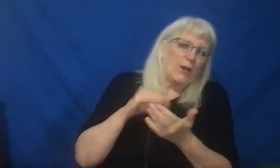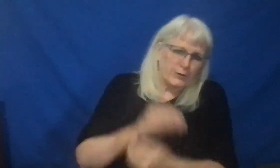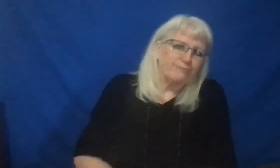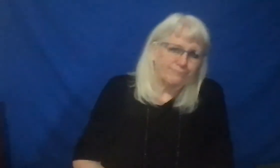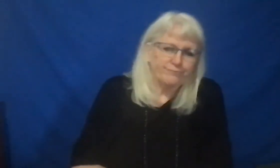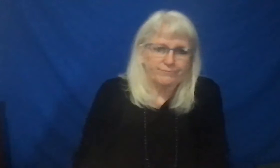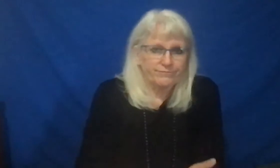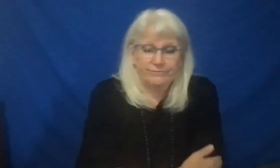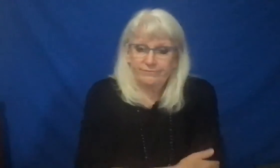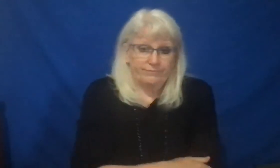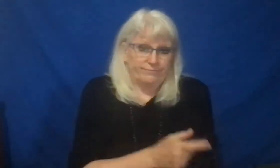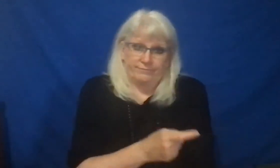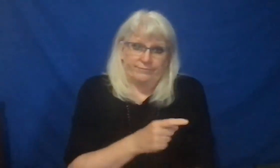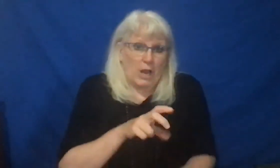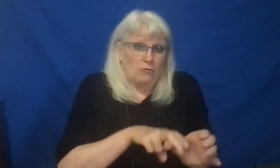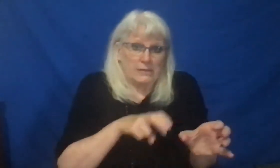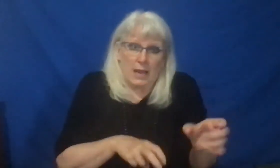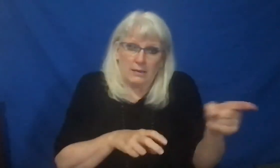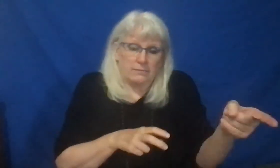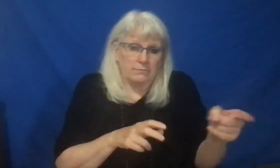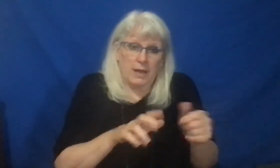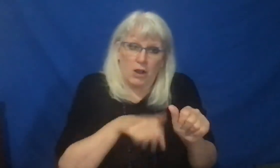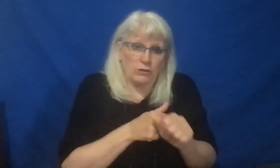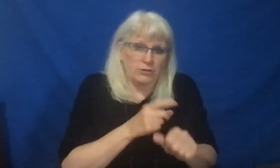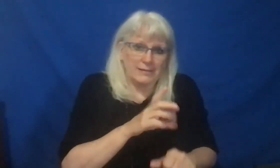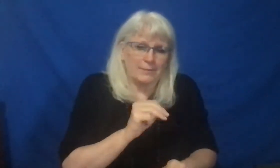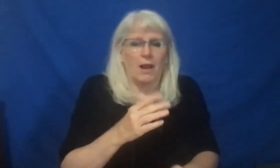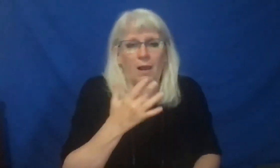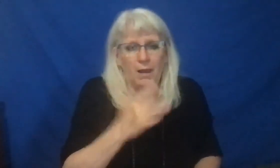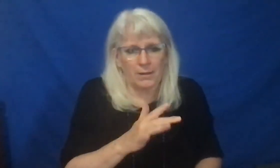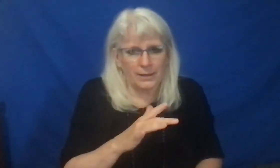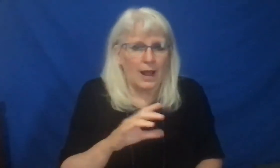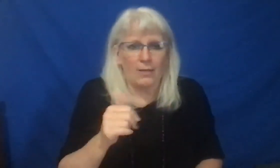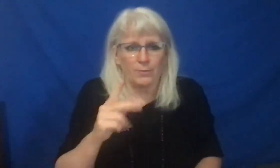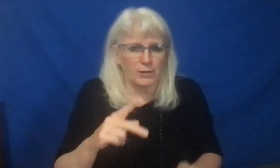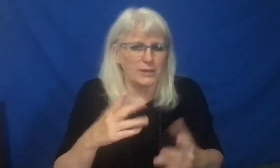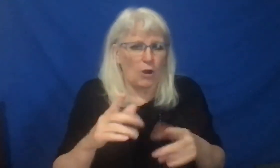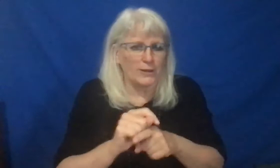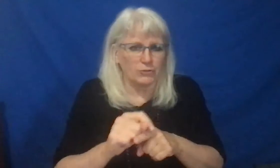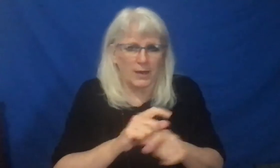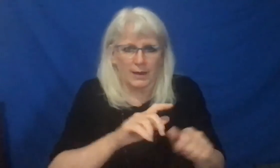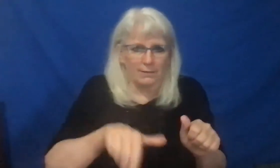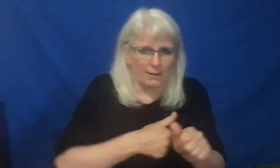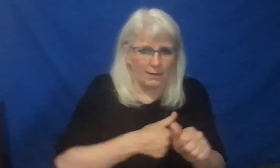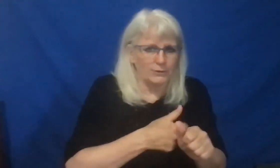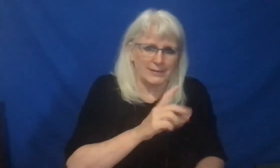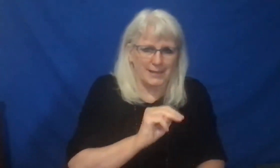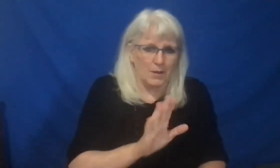you know, I had to resign my alternate. Luckily, we had someone that we were training already to be alternate DCM and move into that